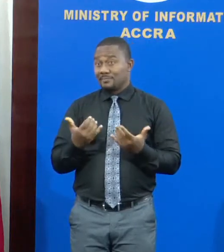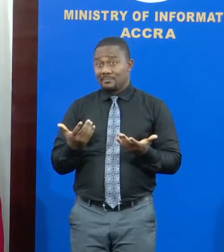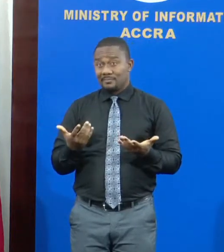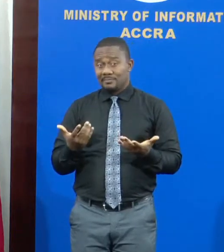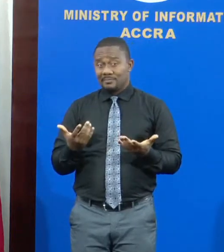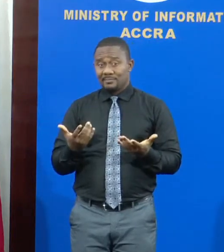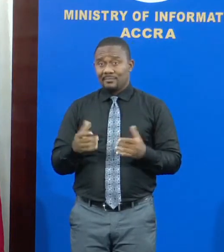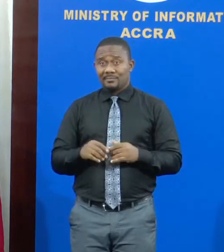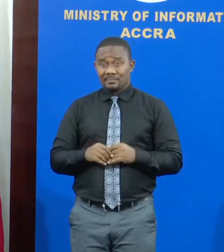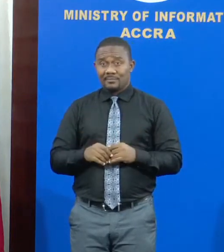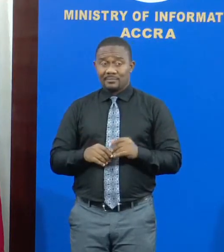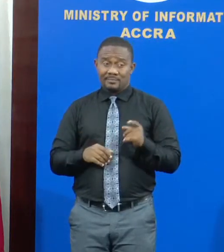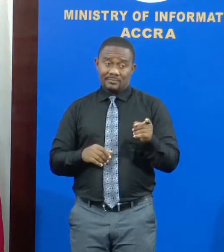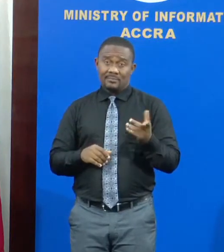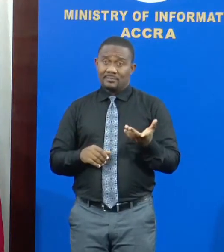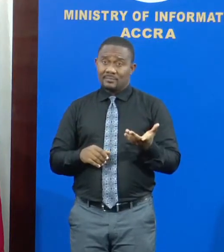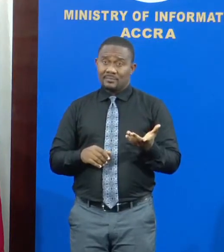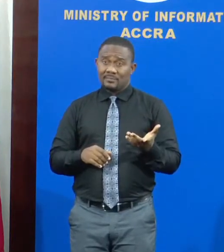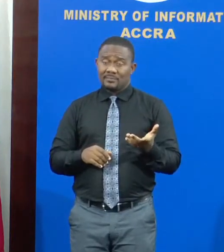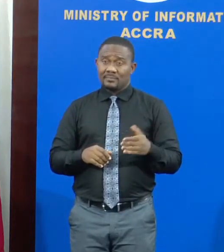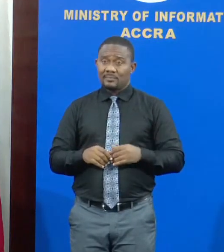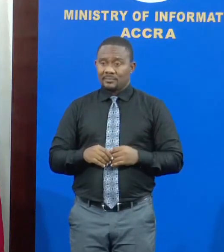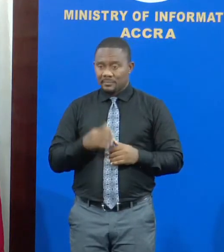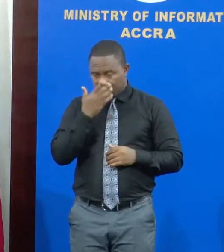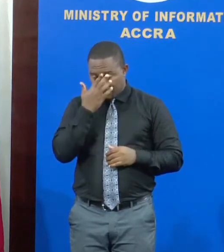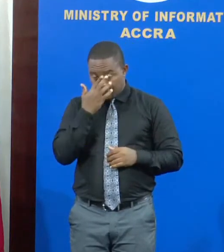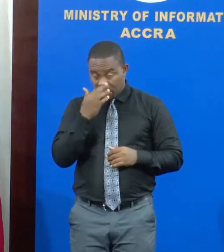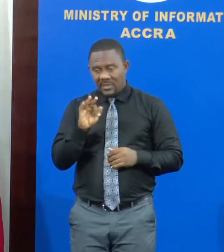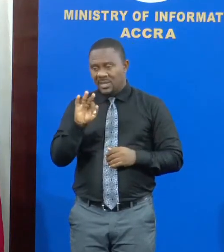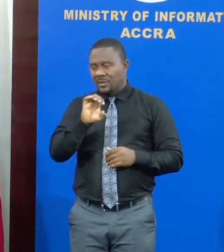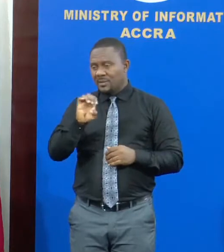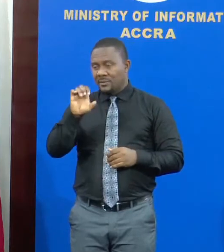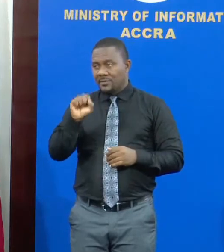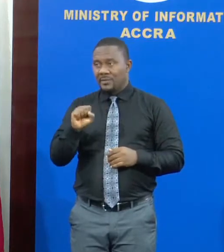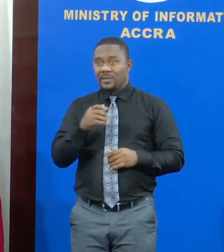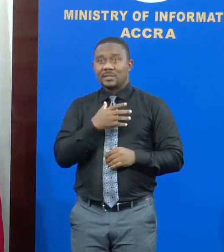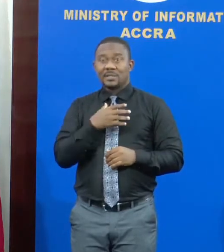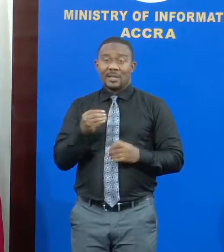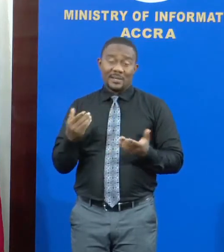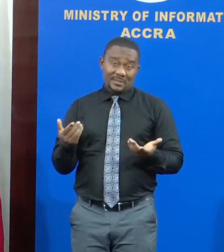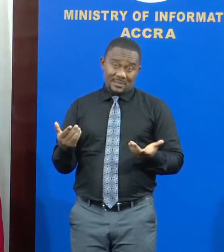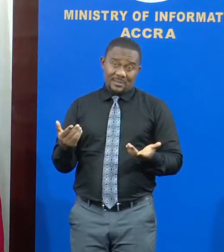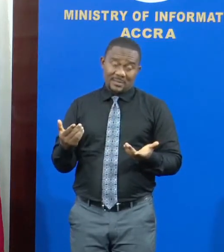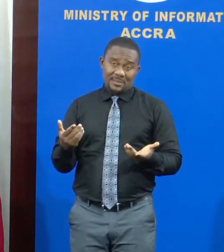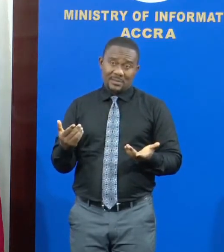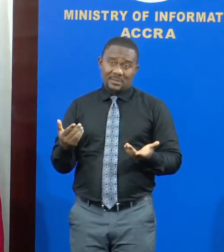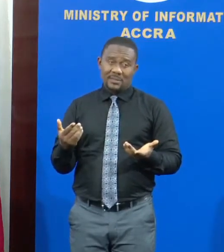can, with the Fees and Charges Act that has been passed by your parliament,